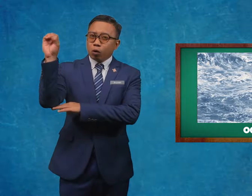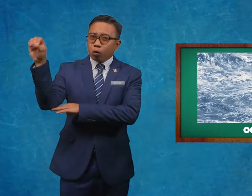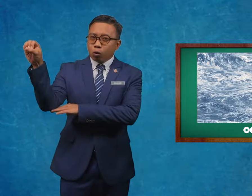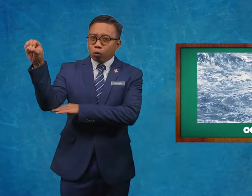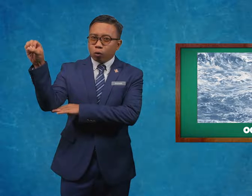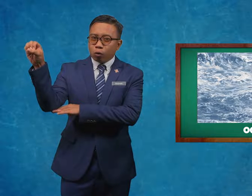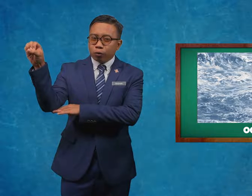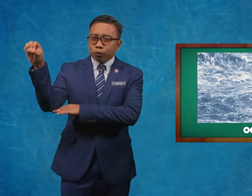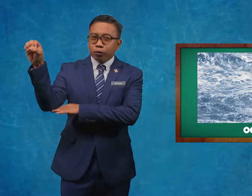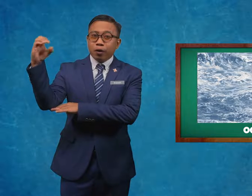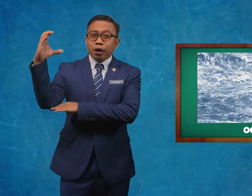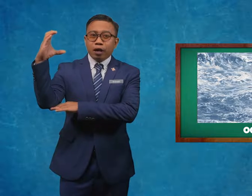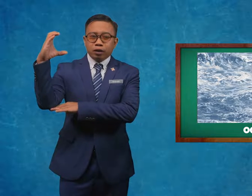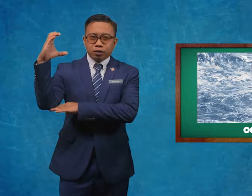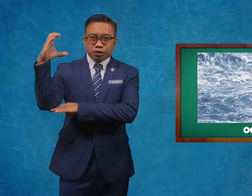O C